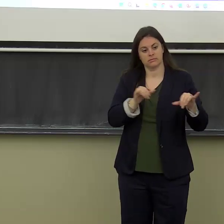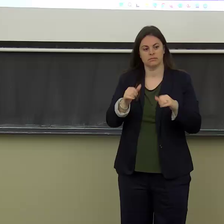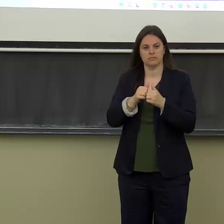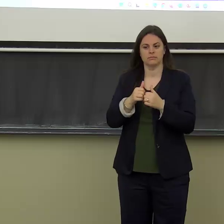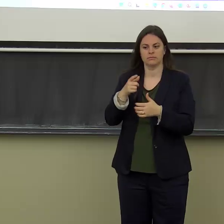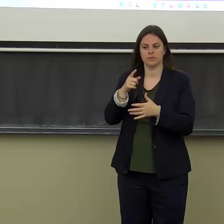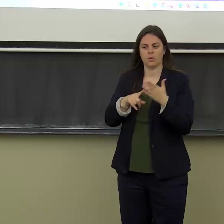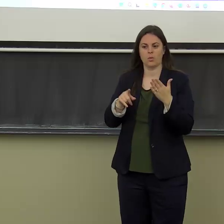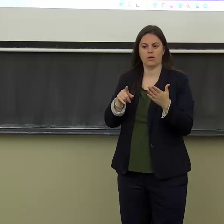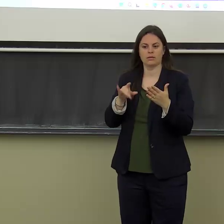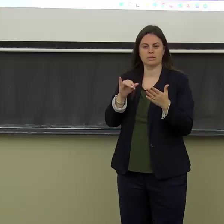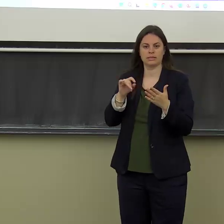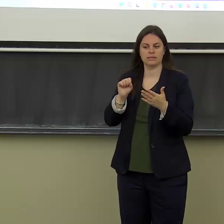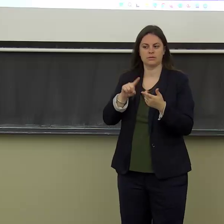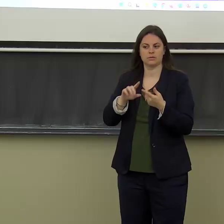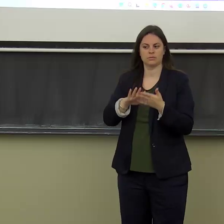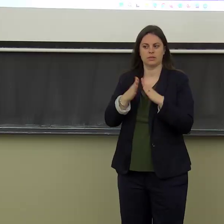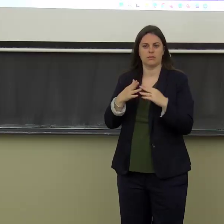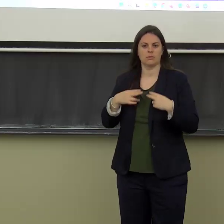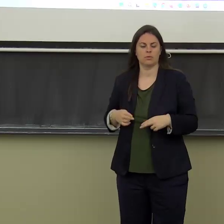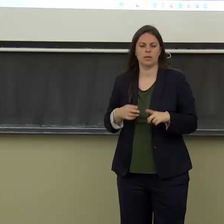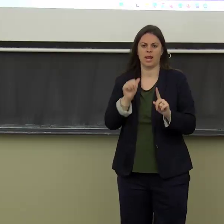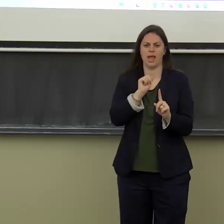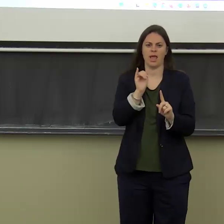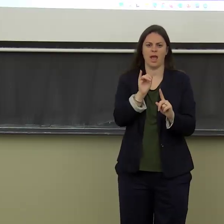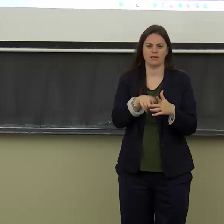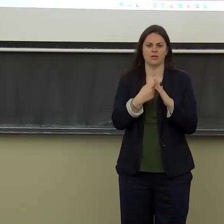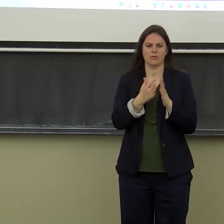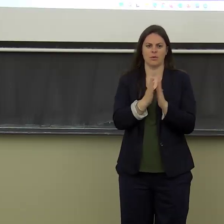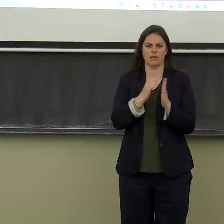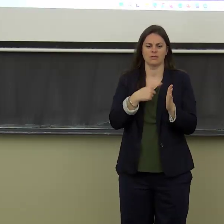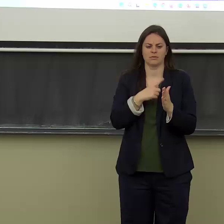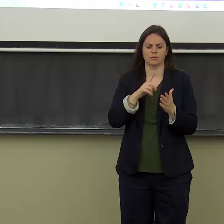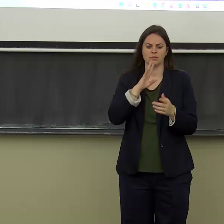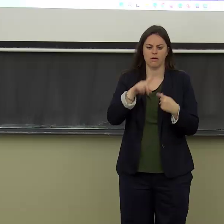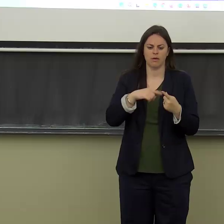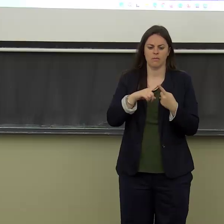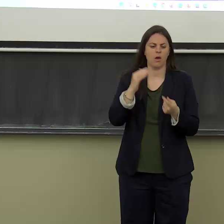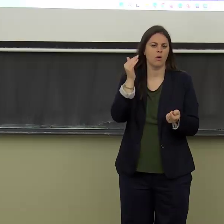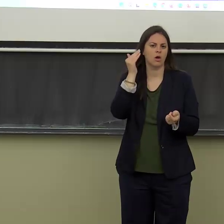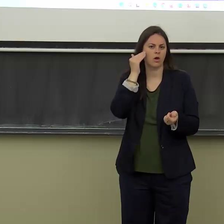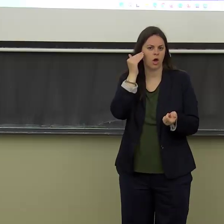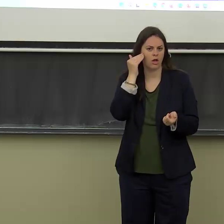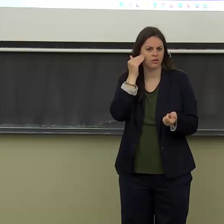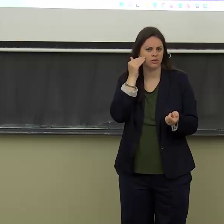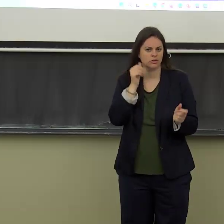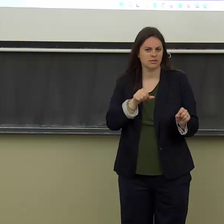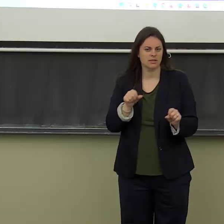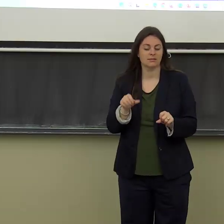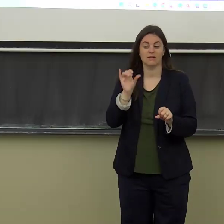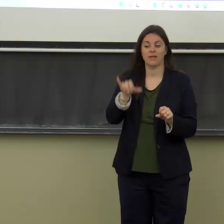that AI is actually getting us to talk about consciousness, which usually is kind of sequestered into